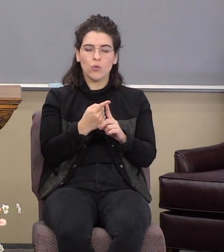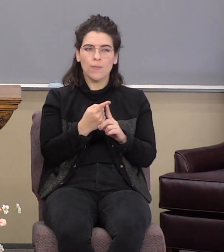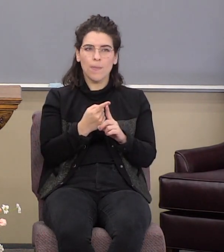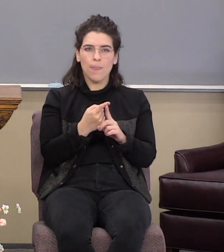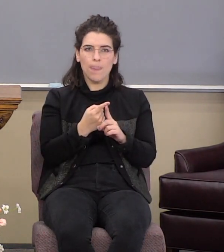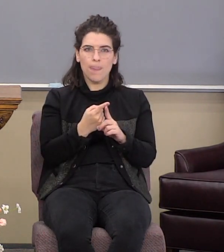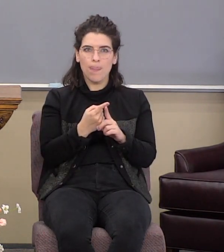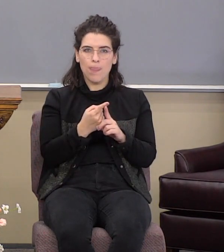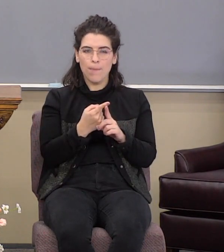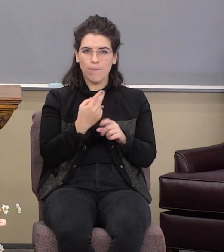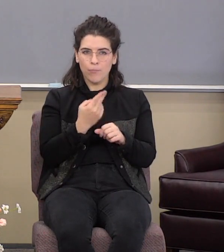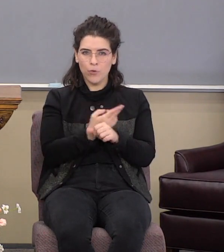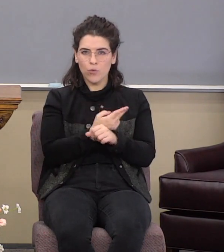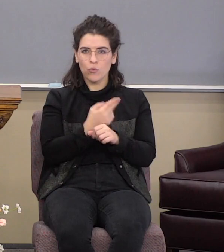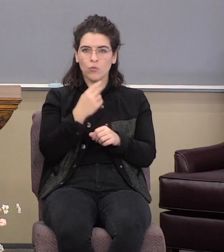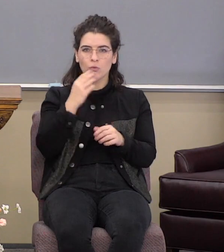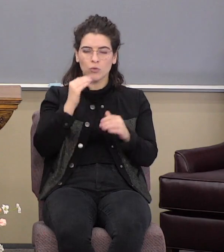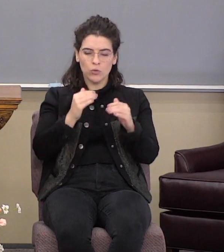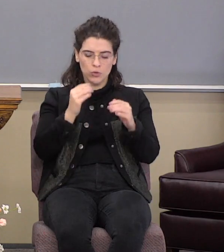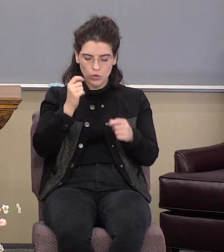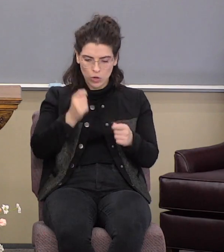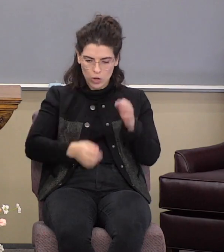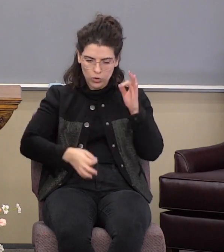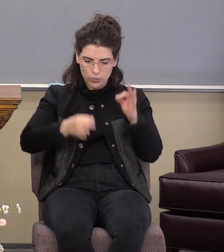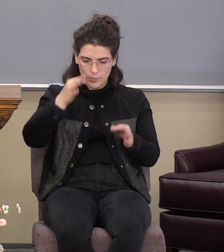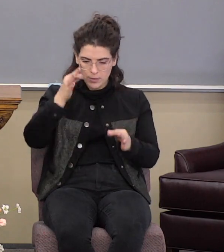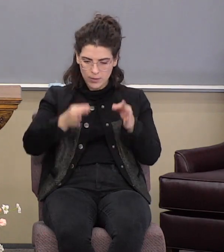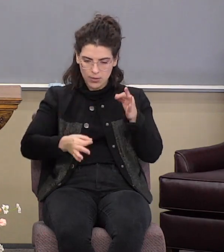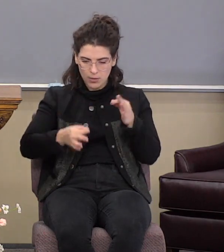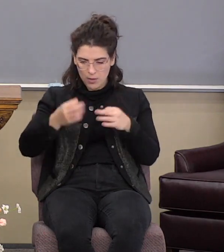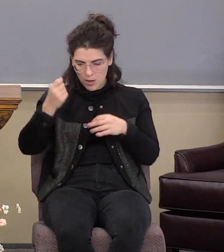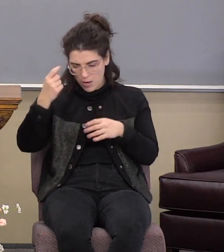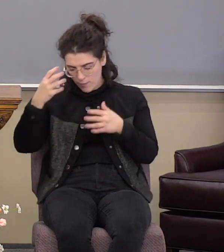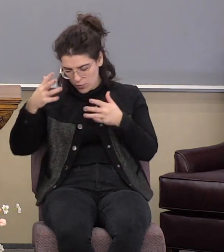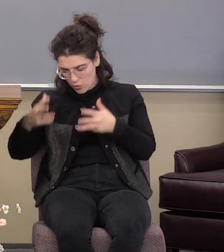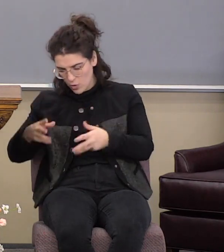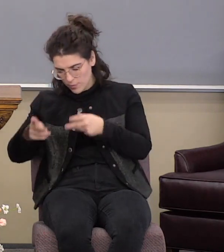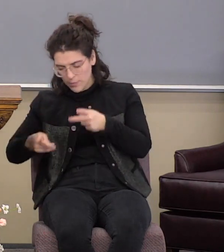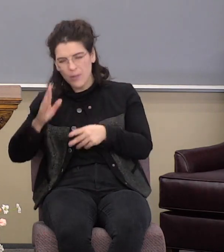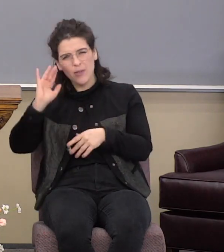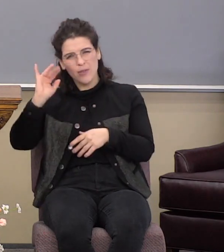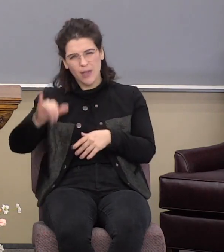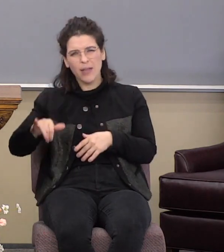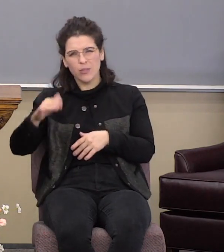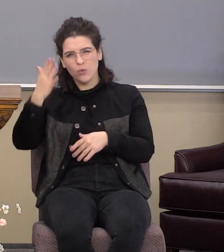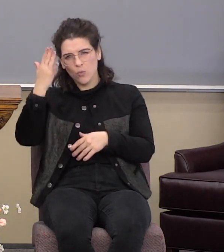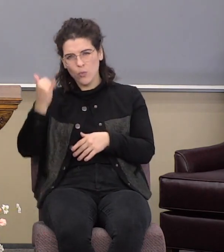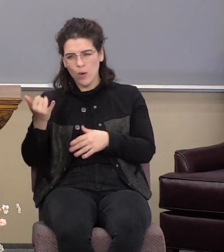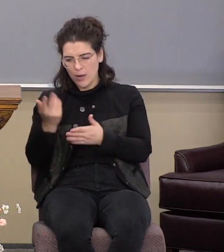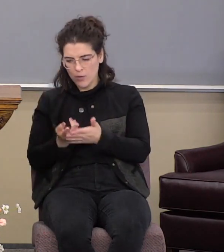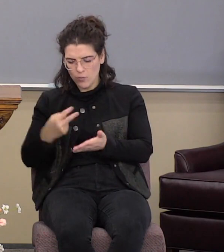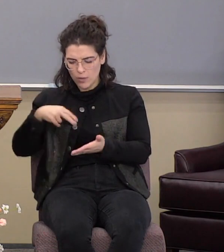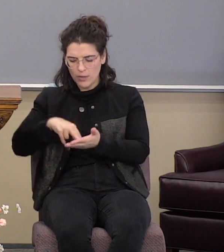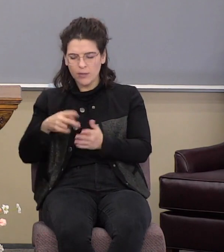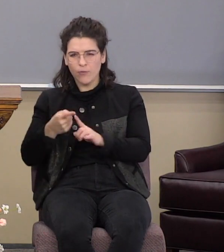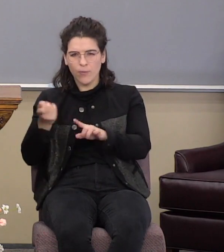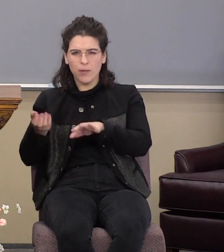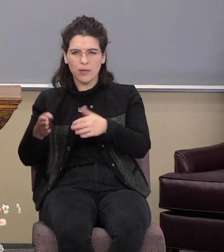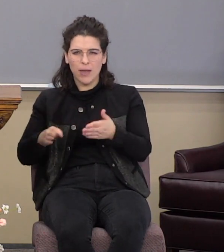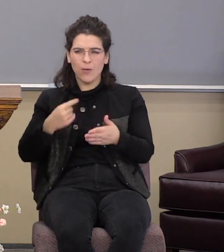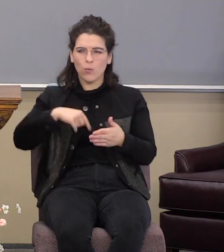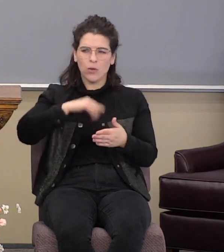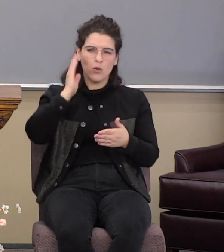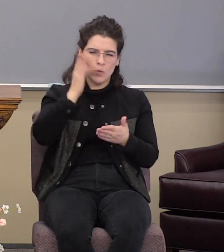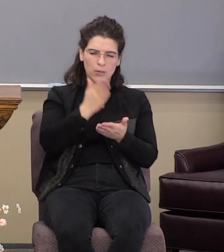exercise judgment of the lost. That's why he's going to raise them up from the dead, all right? We'll stop. Father, again, we do thank you